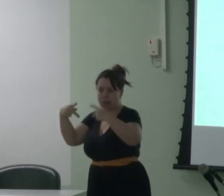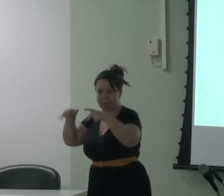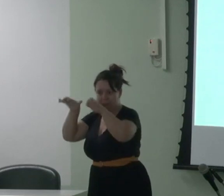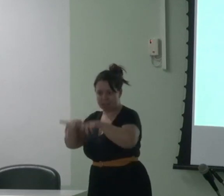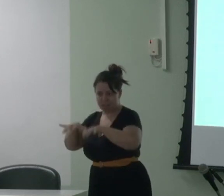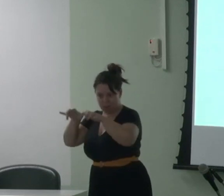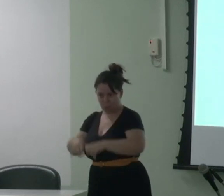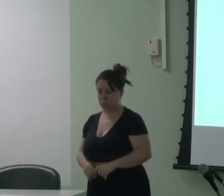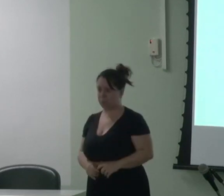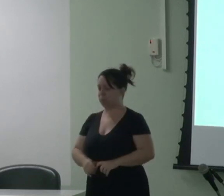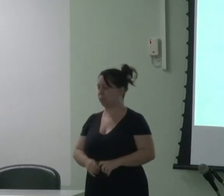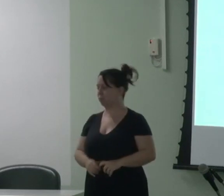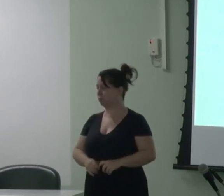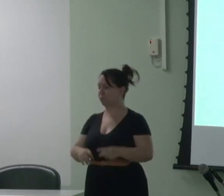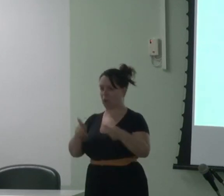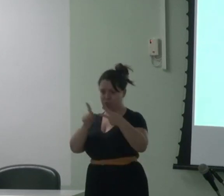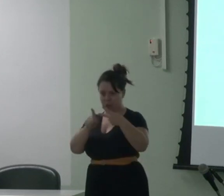think